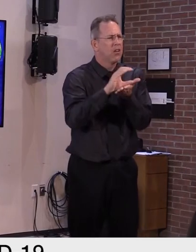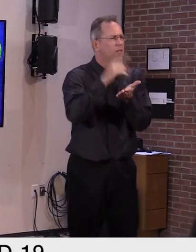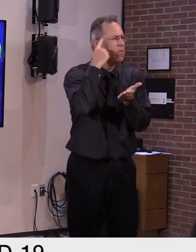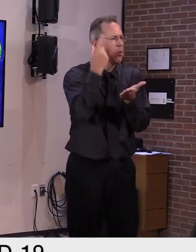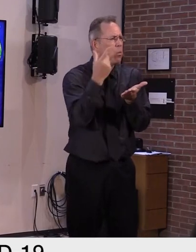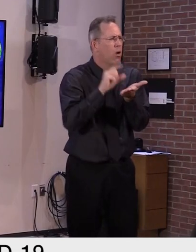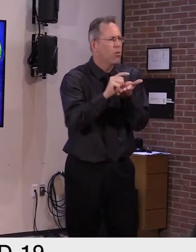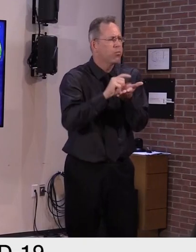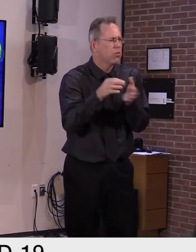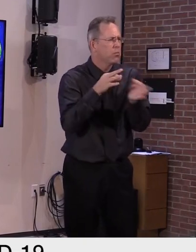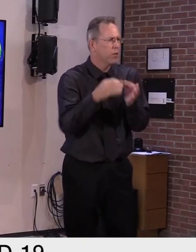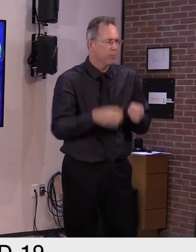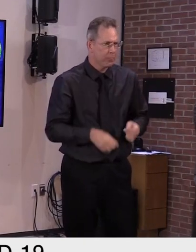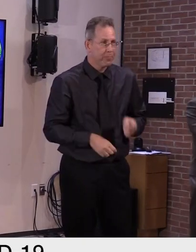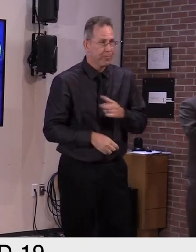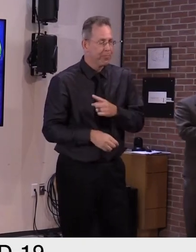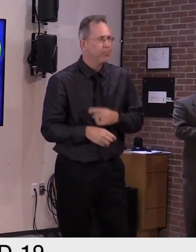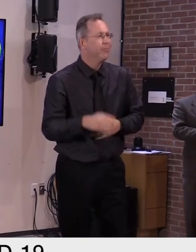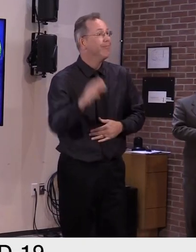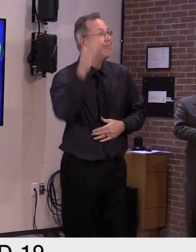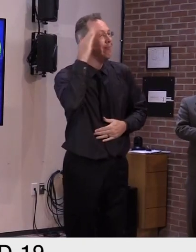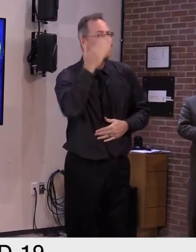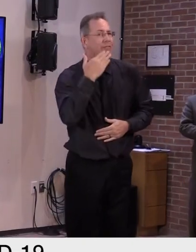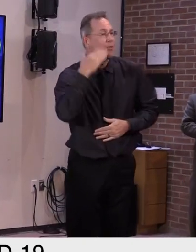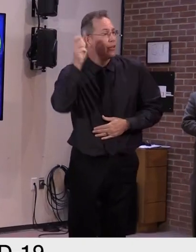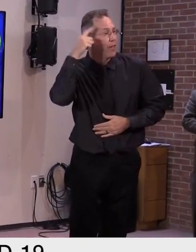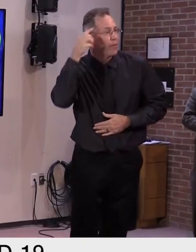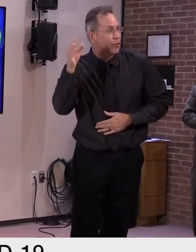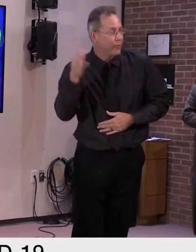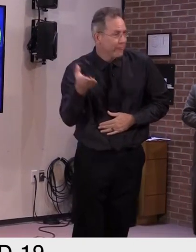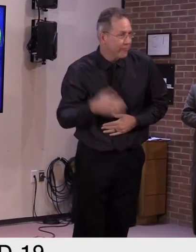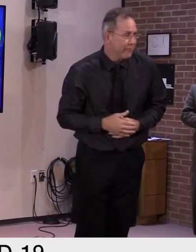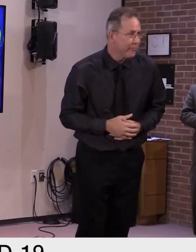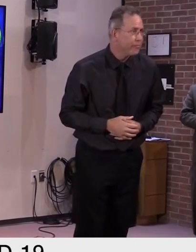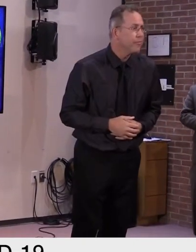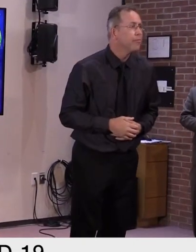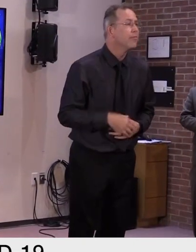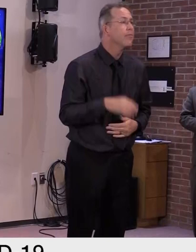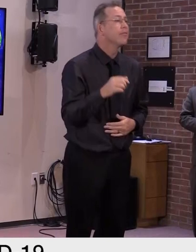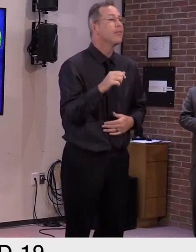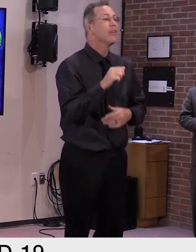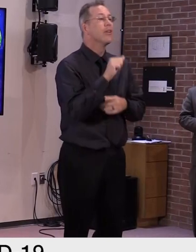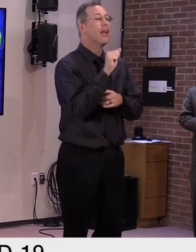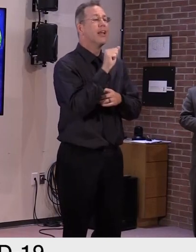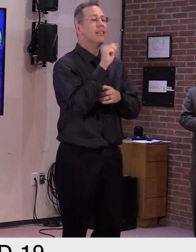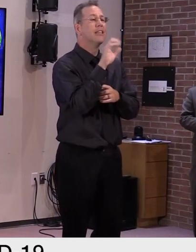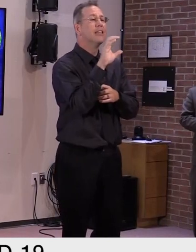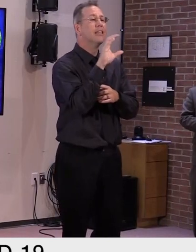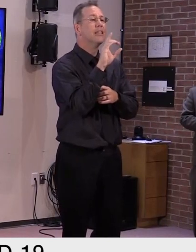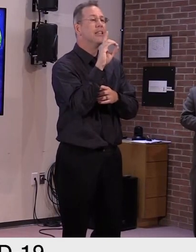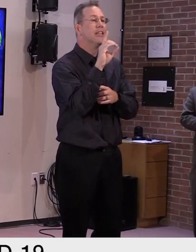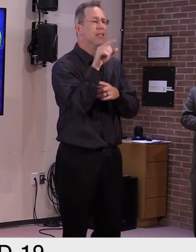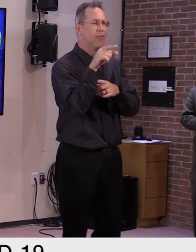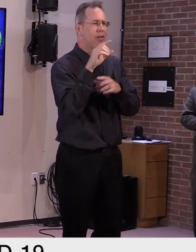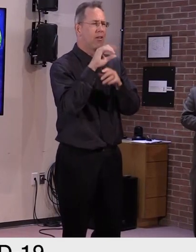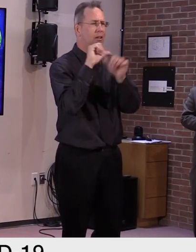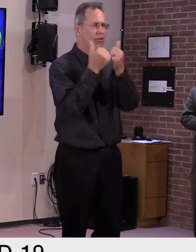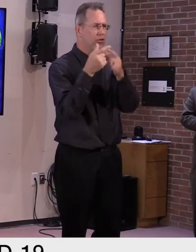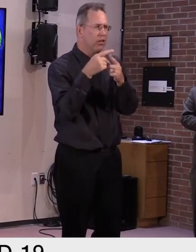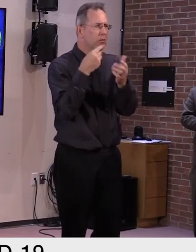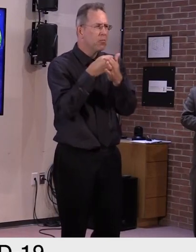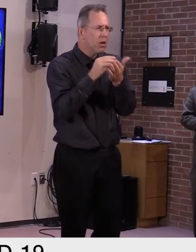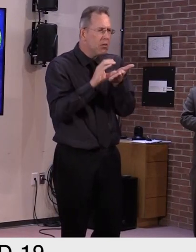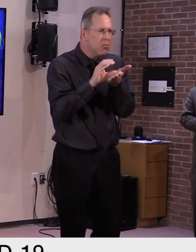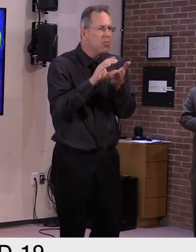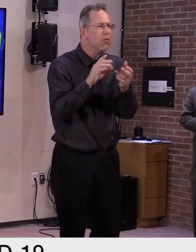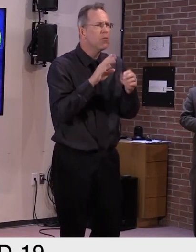Thank you, Governor. The Agency of Commerce and Community Development and the Department of Economic Development, the Department of Taxes, and the